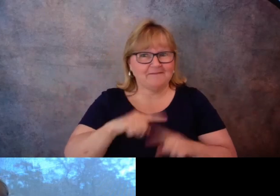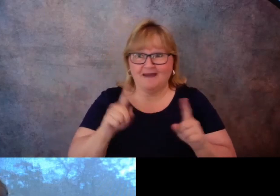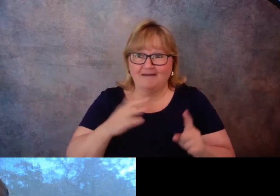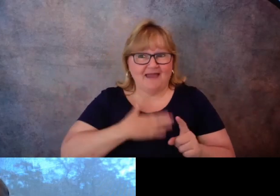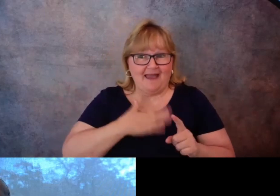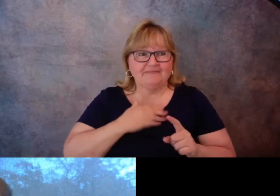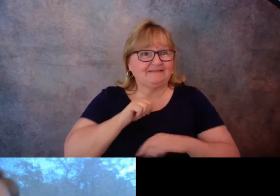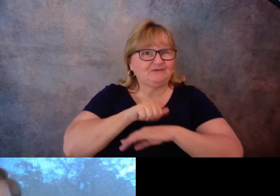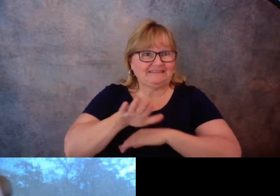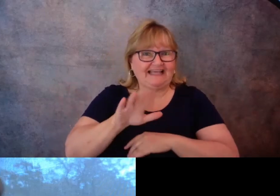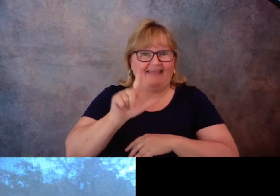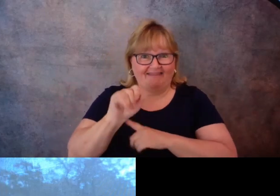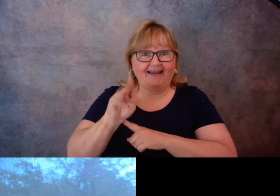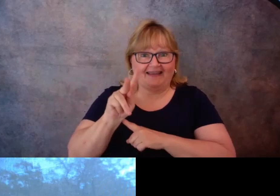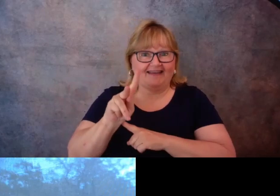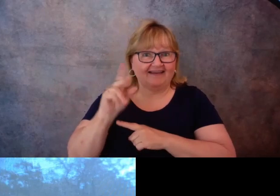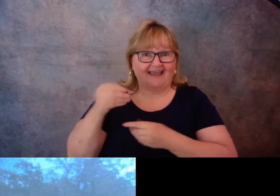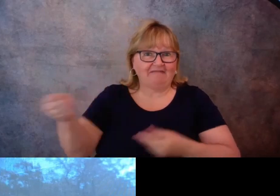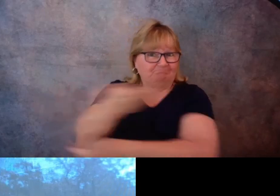you the link and feel free to circulate.